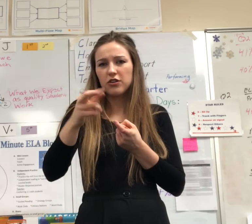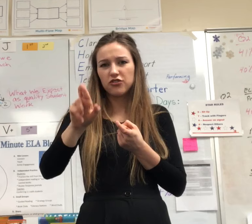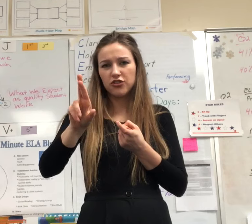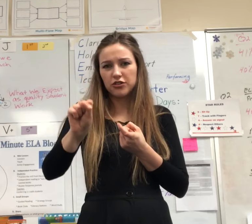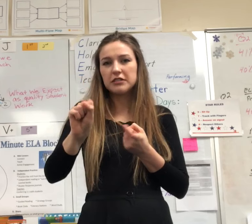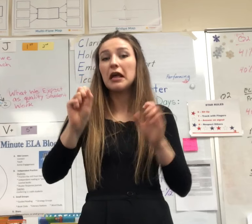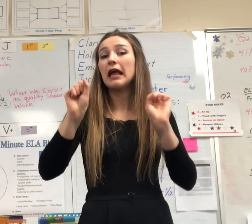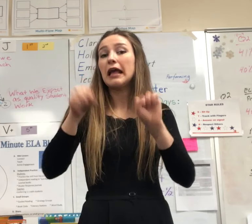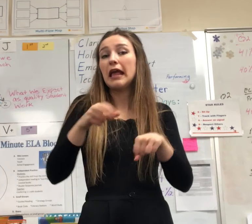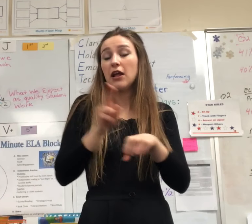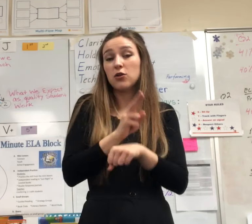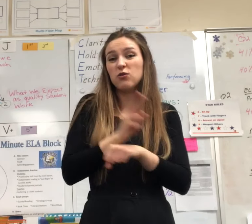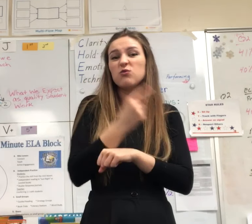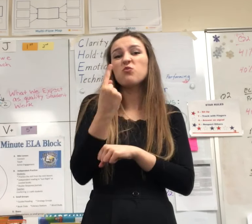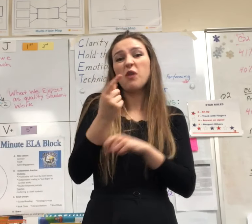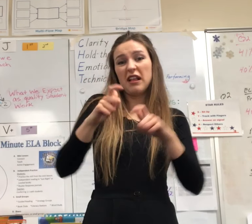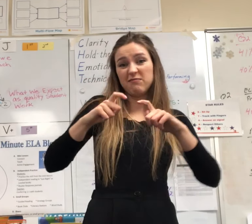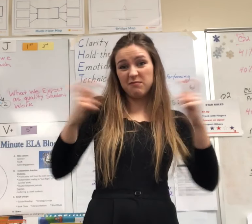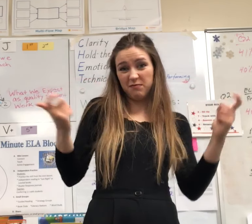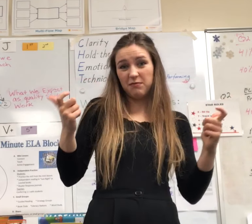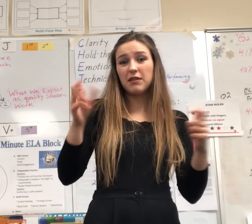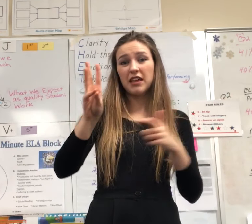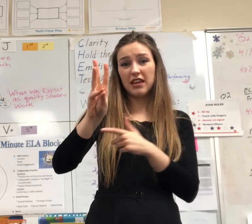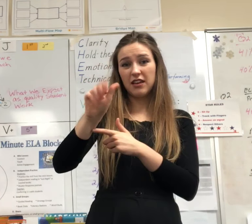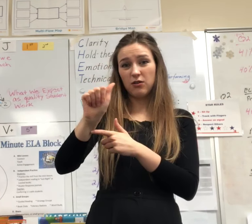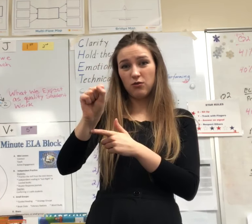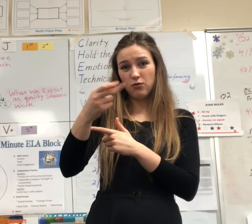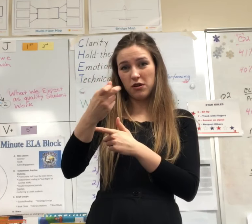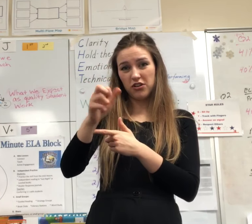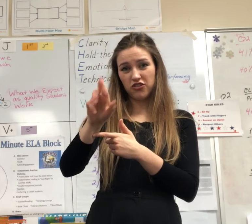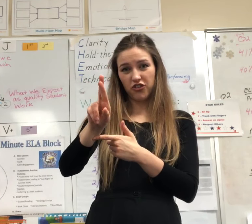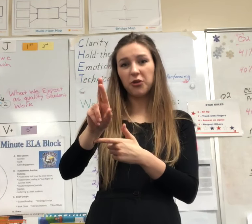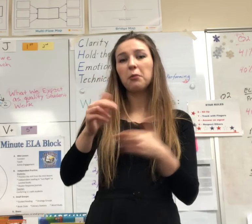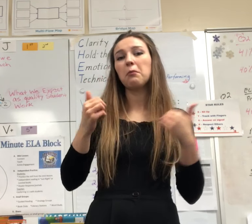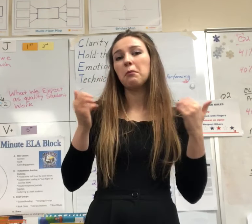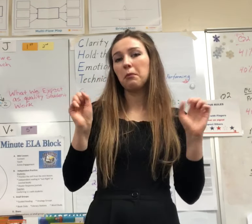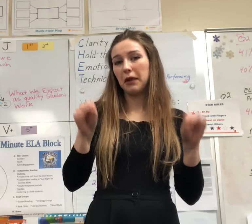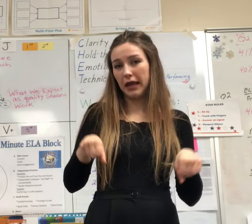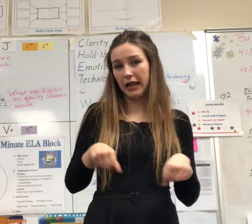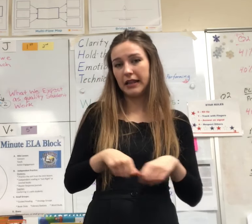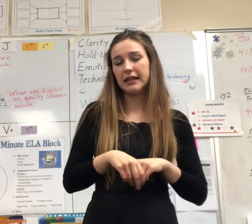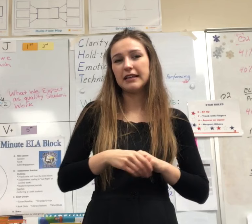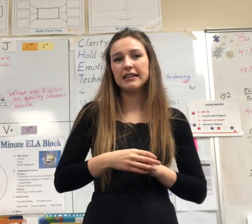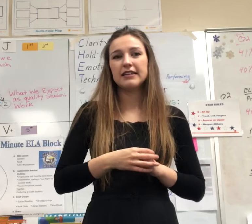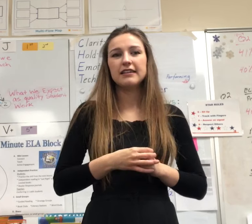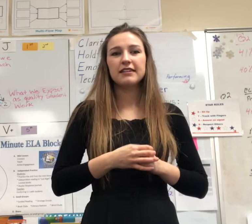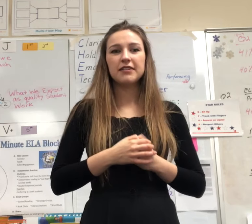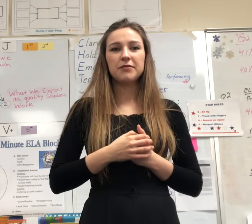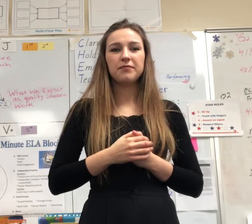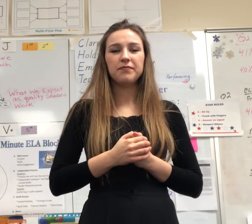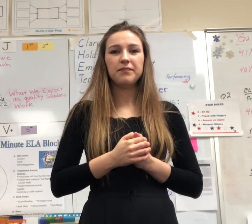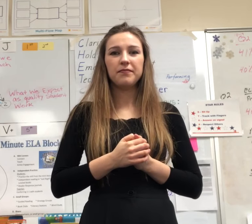washer. Okay? And each one of you has one of those. Once you have done